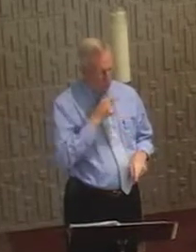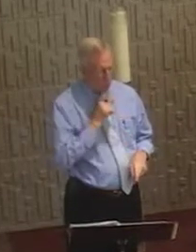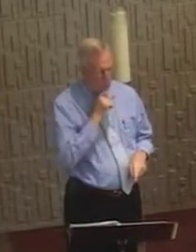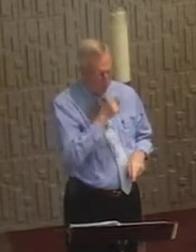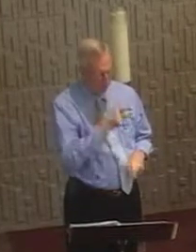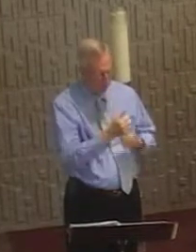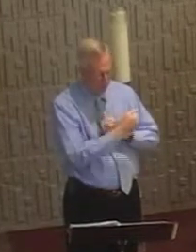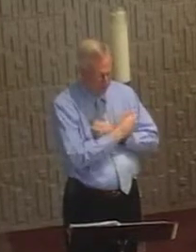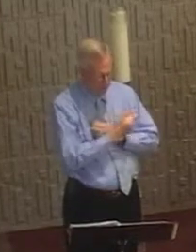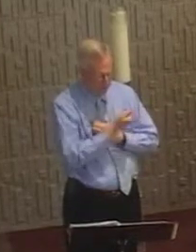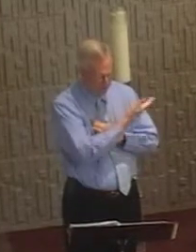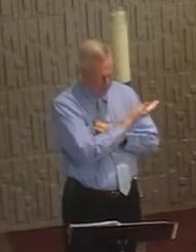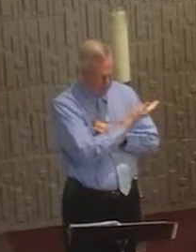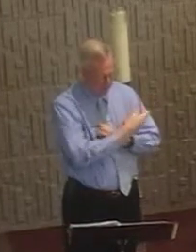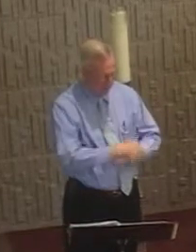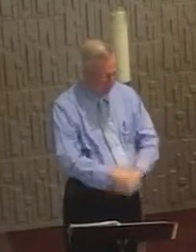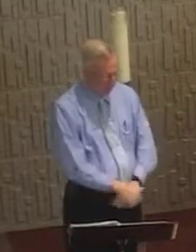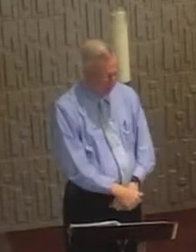me.